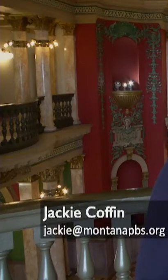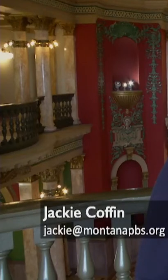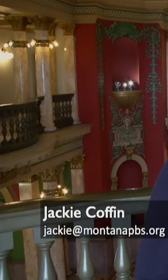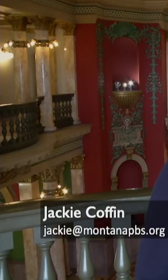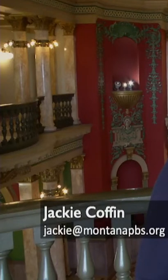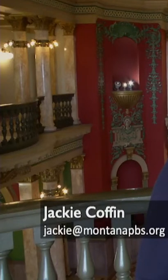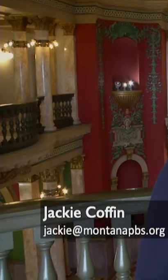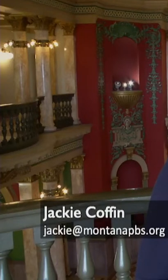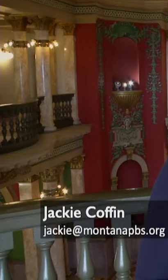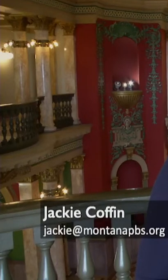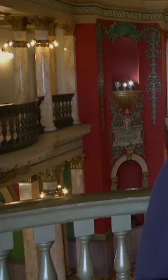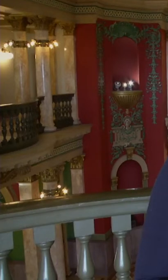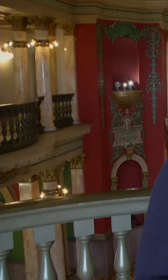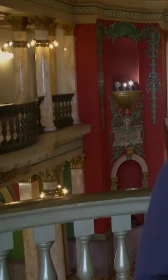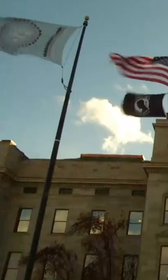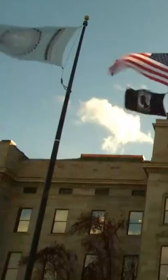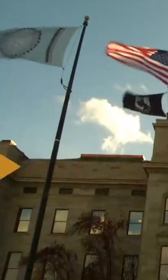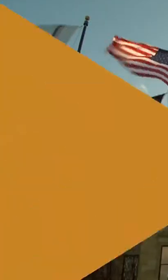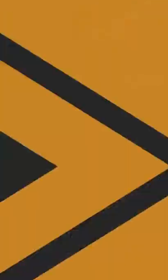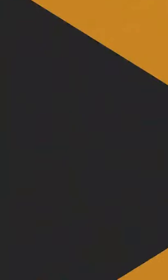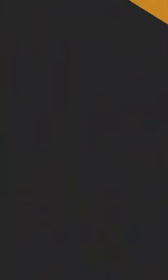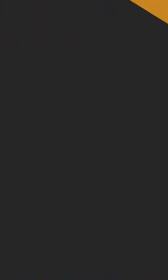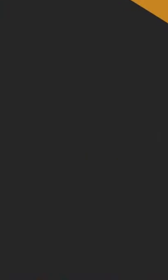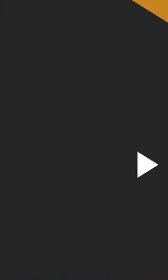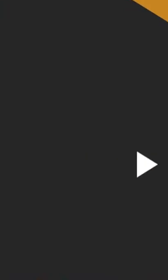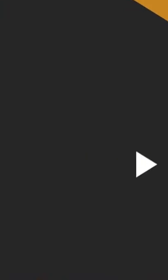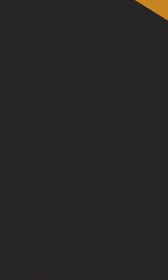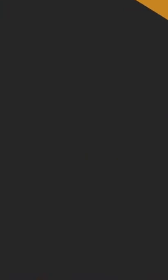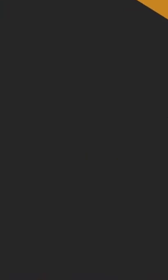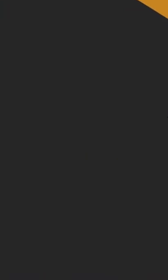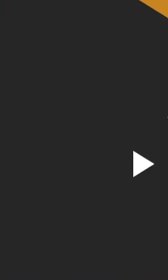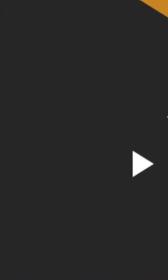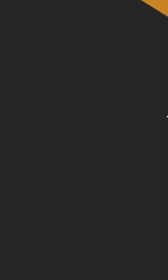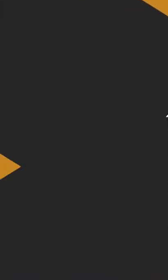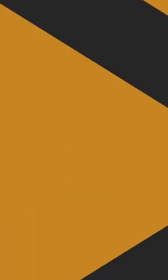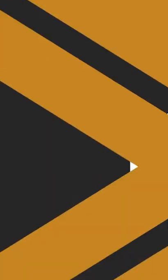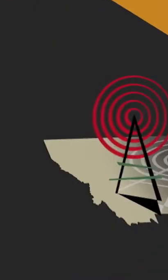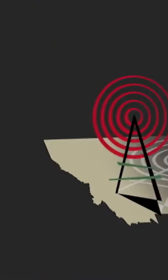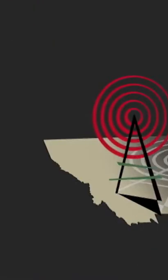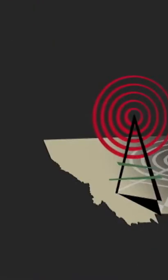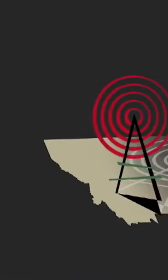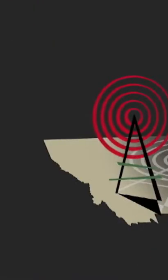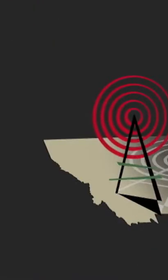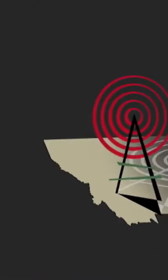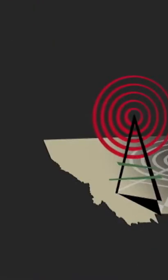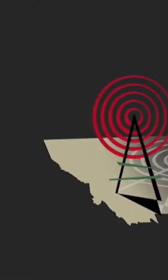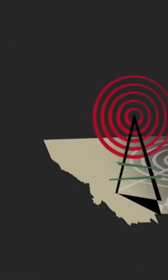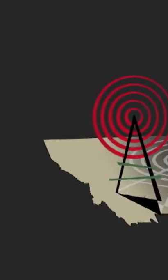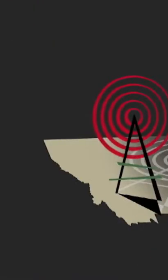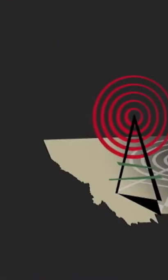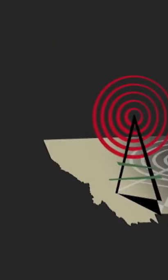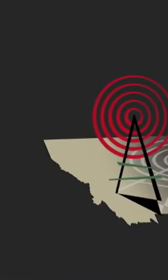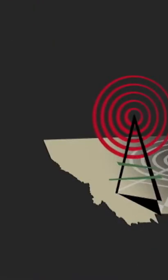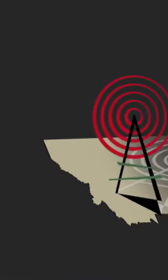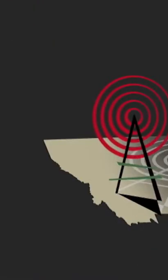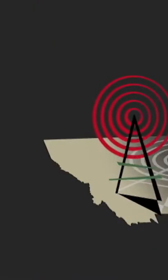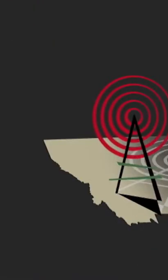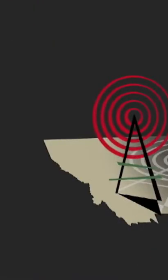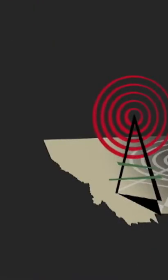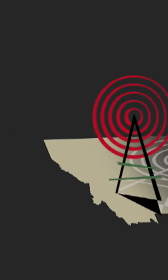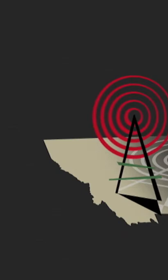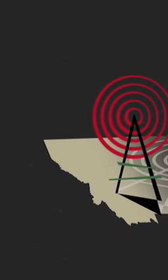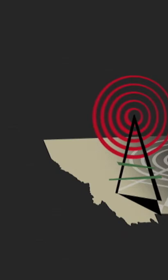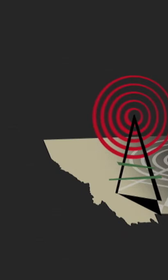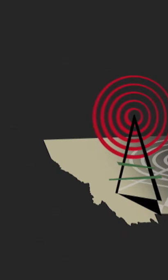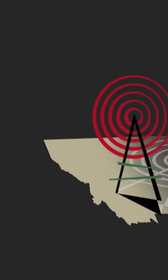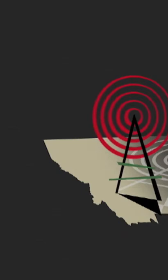next Sunday. I'll see you then. The Rundown is made possible by the Greater Montana Foundation, encouraging communication